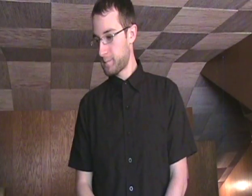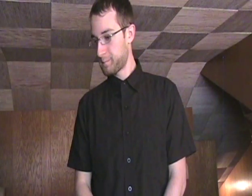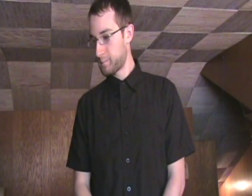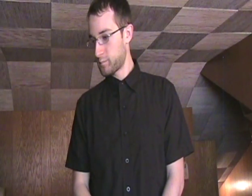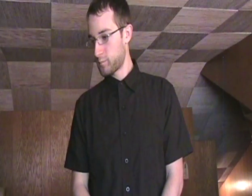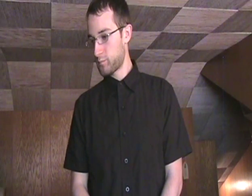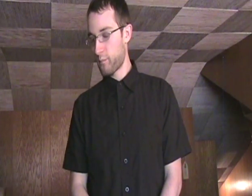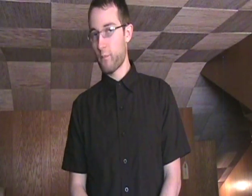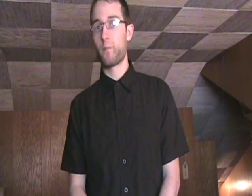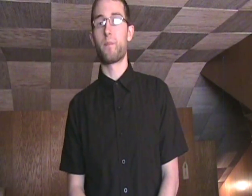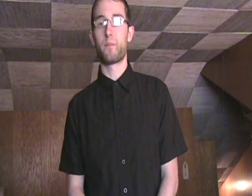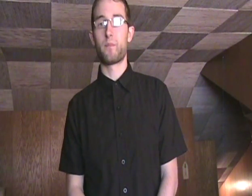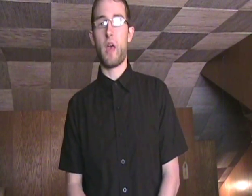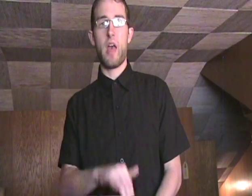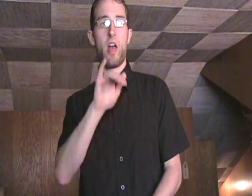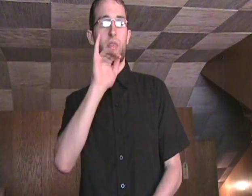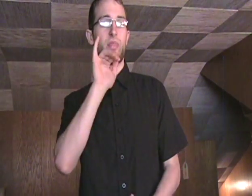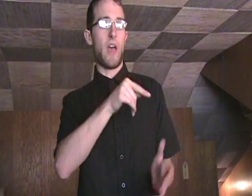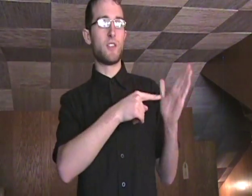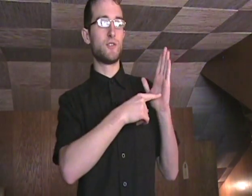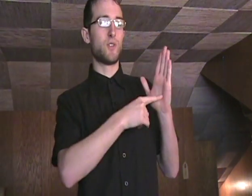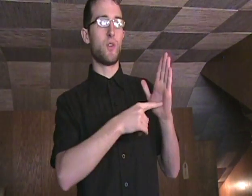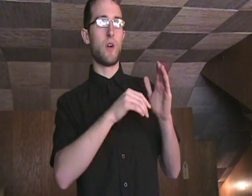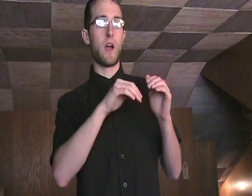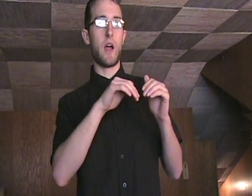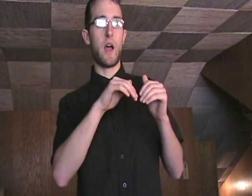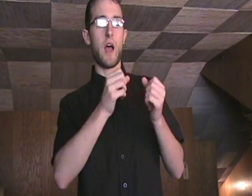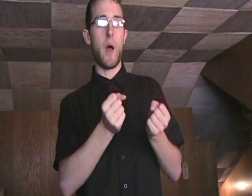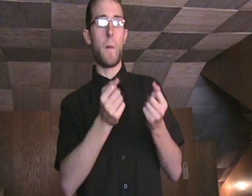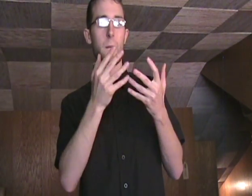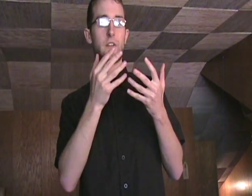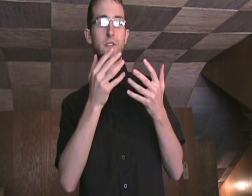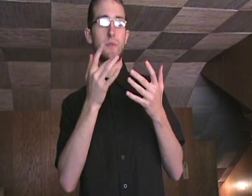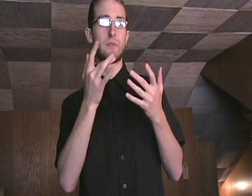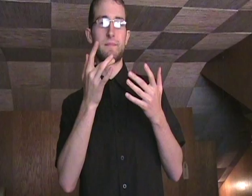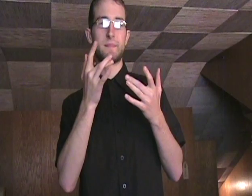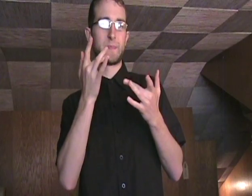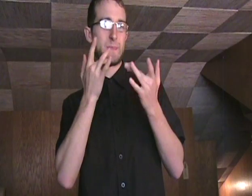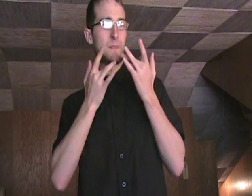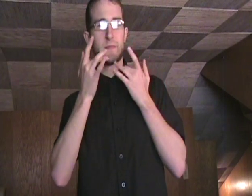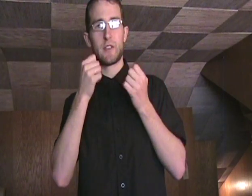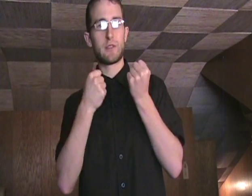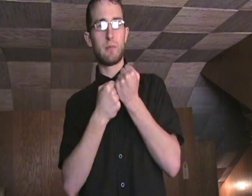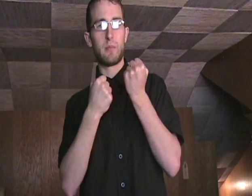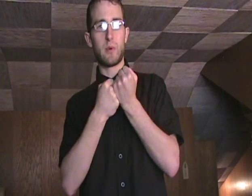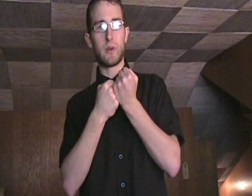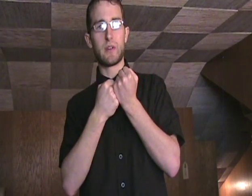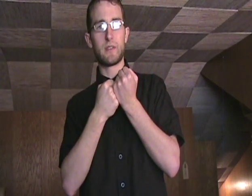This is going to show you the lack of support that Washington had at the beginning of the war.